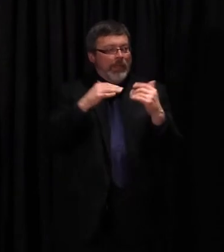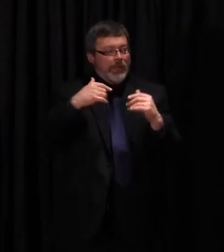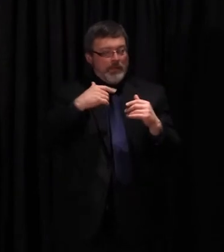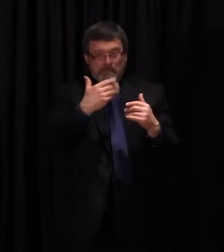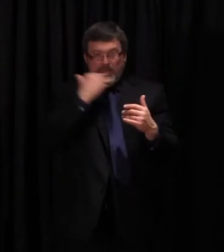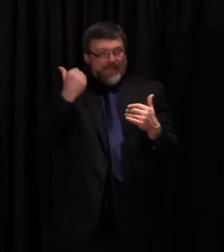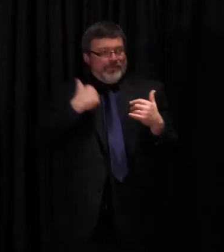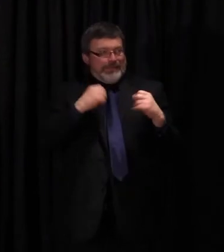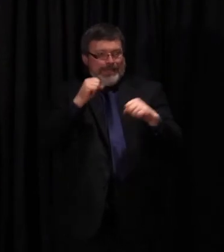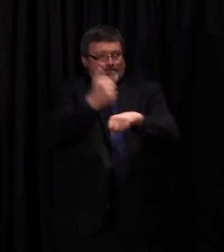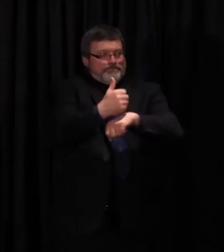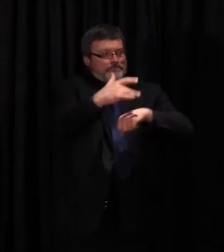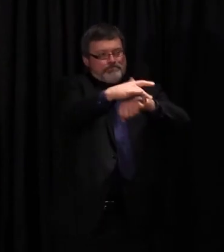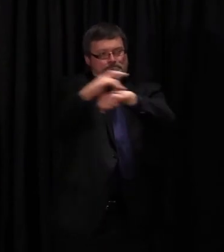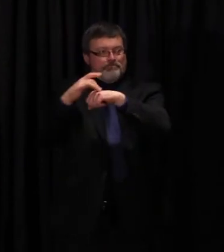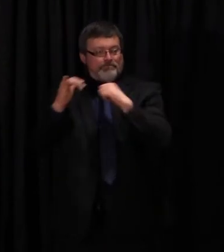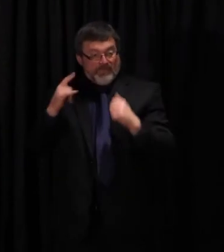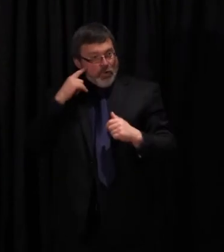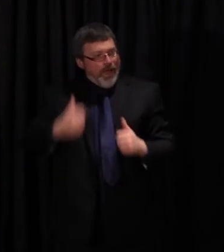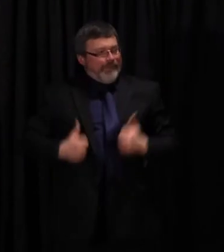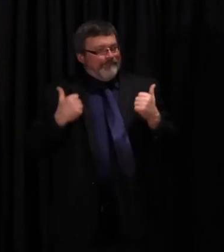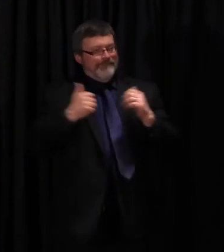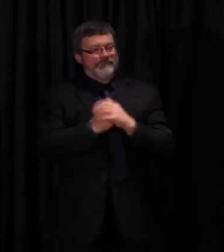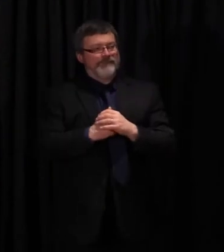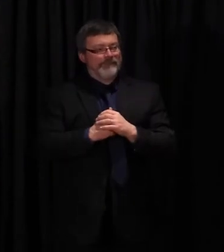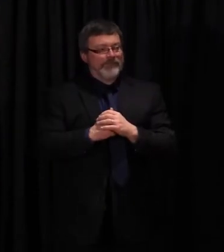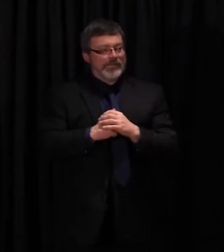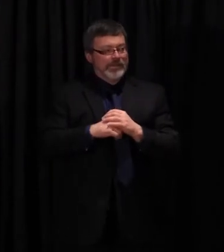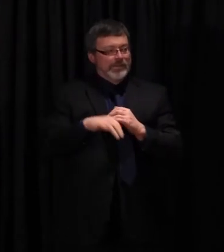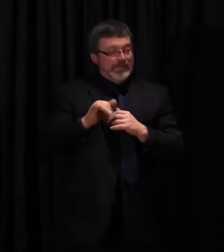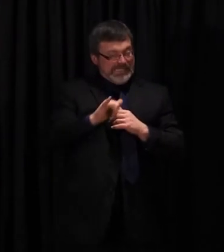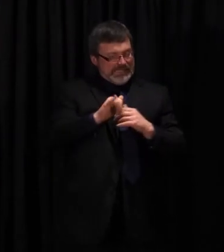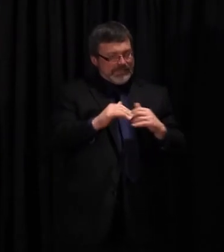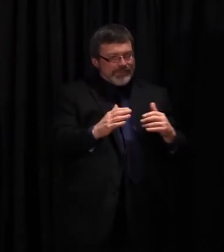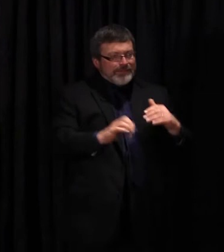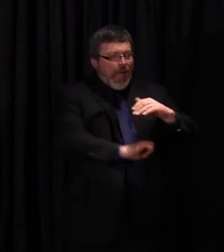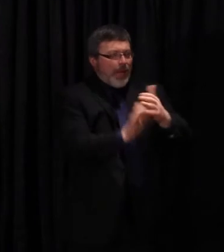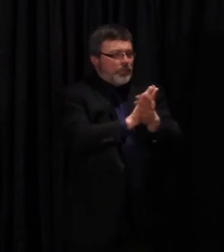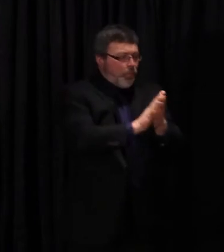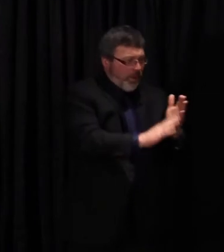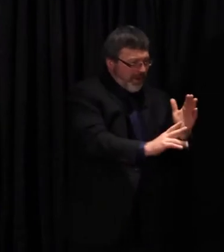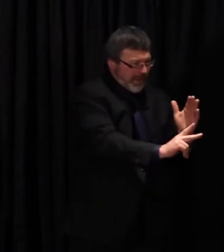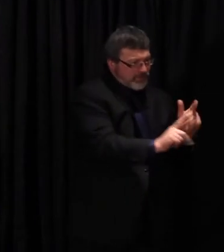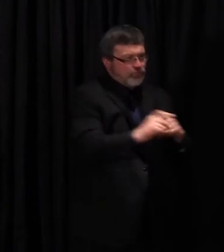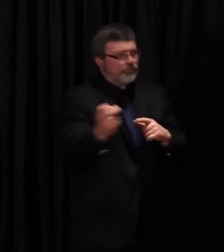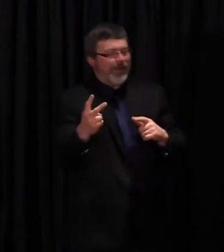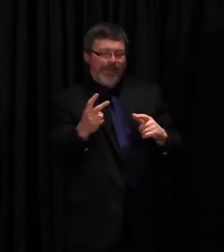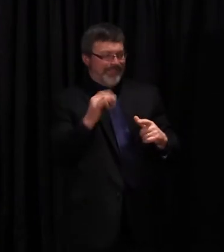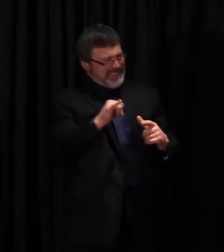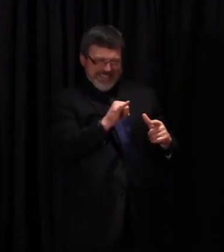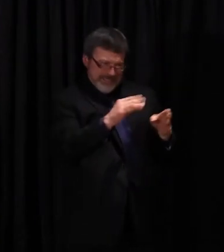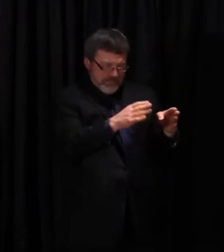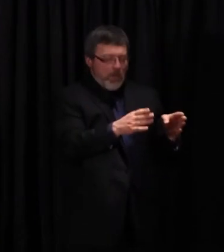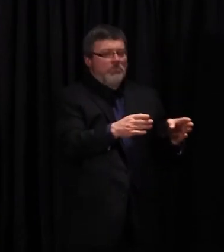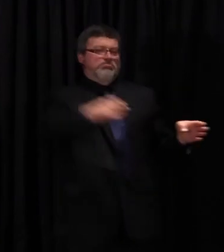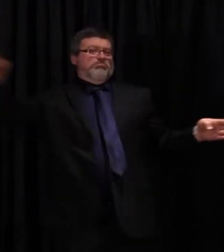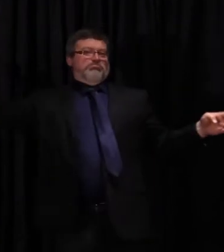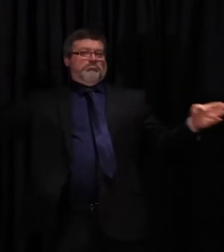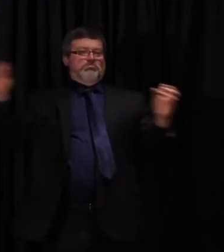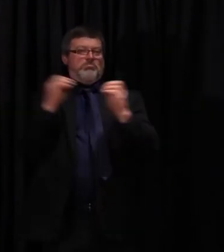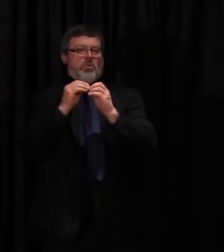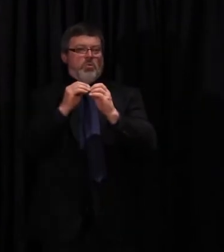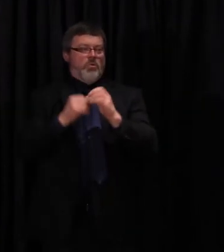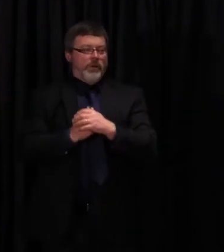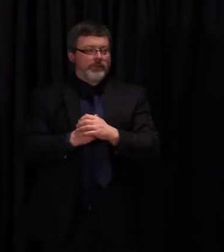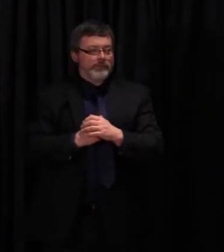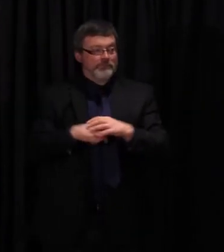And this means looking beyond pre-K through 12. We've worked together to increase the state's investment in